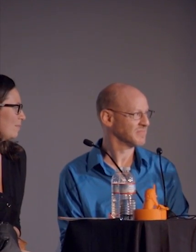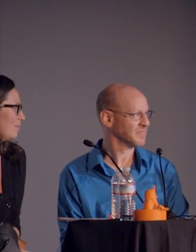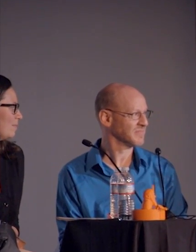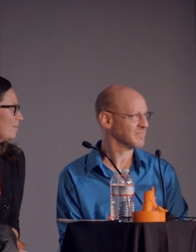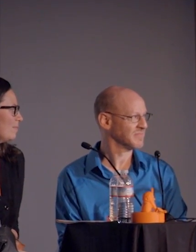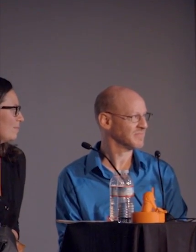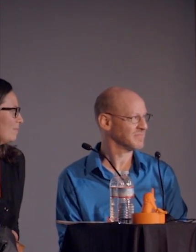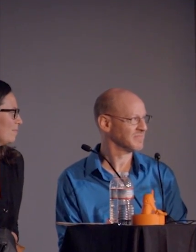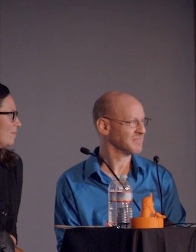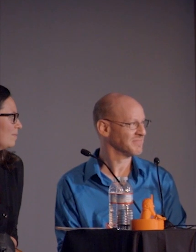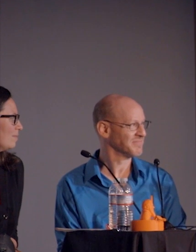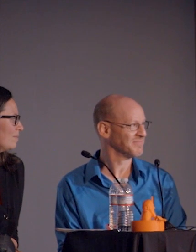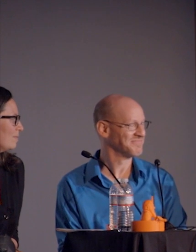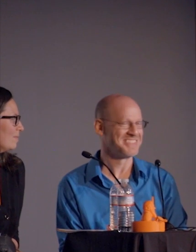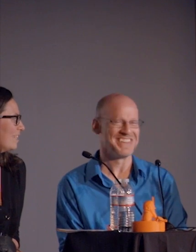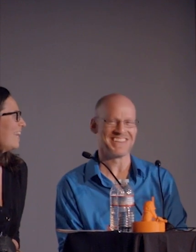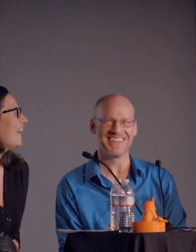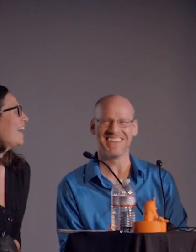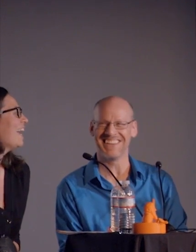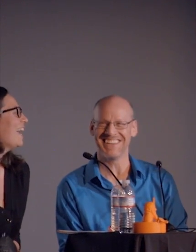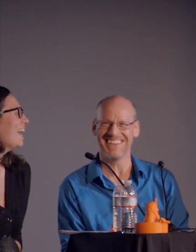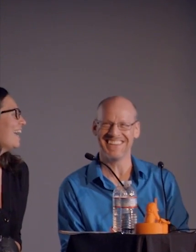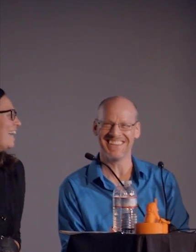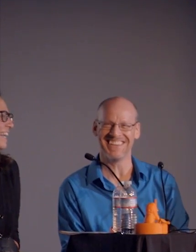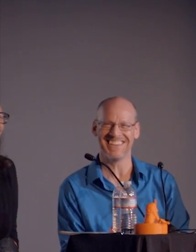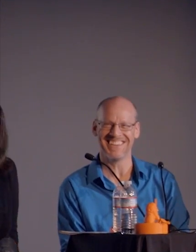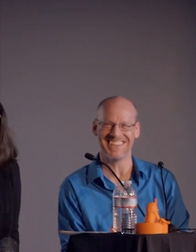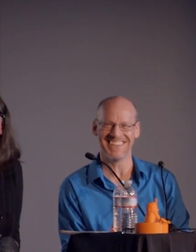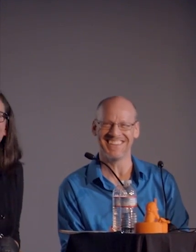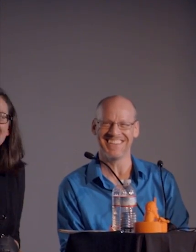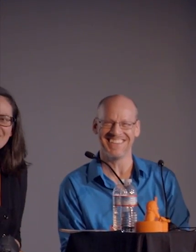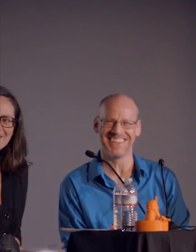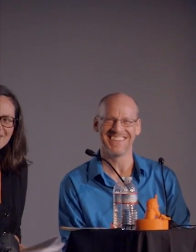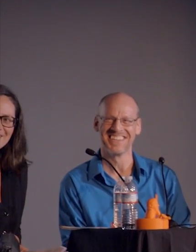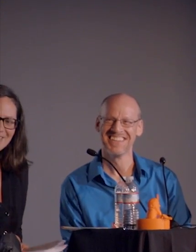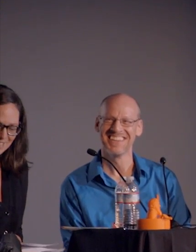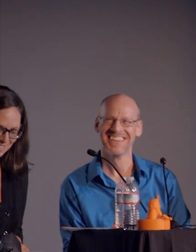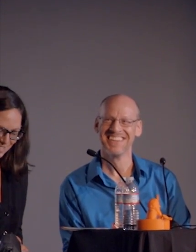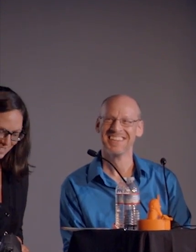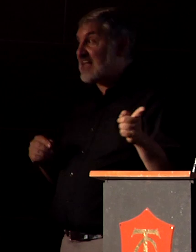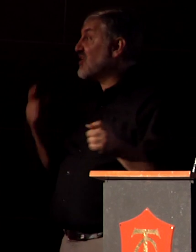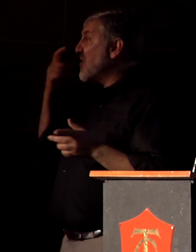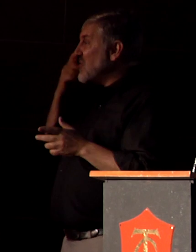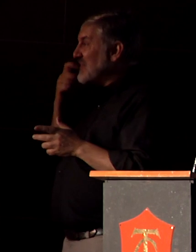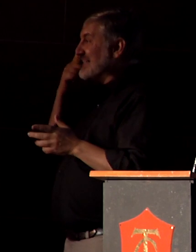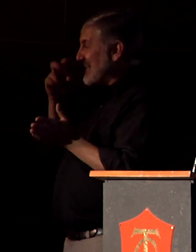of act as like a super sentinel to kind of really help as a place? Well, this is a relatively